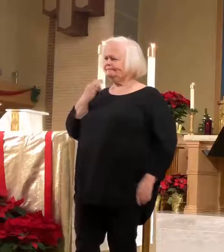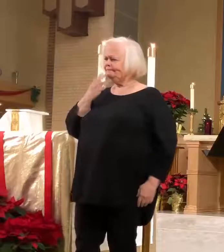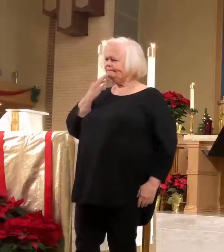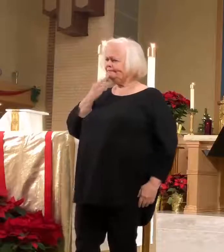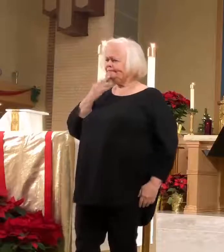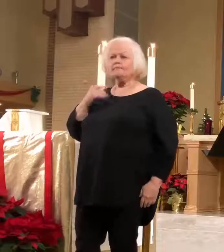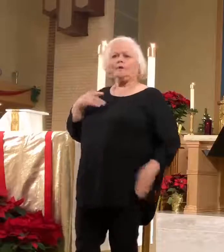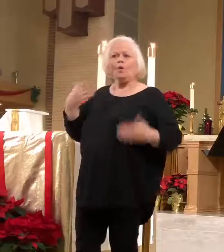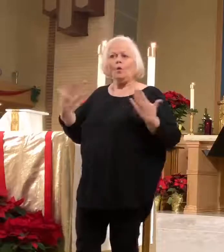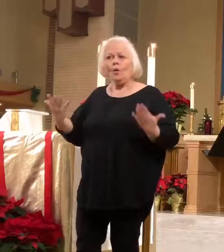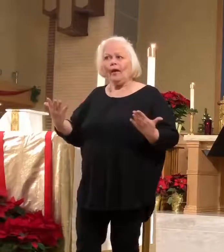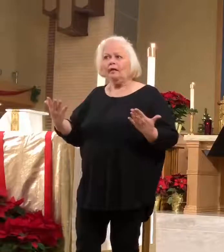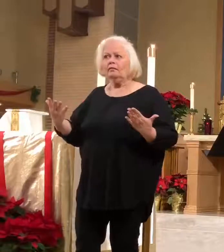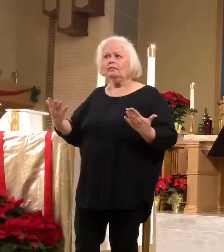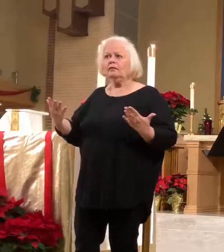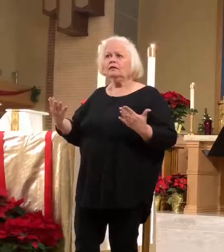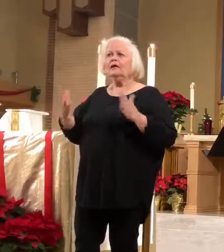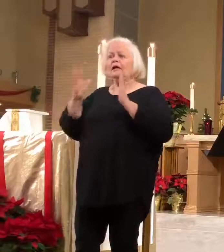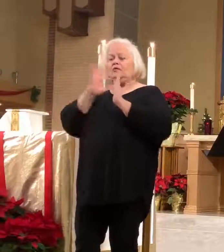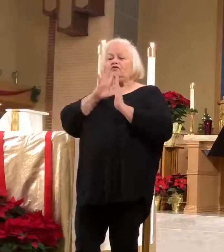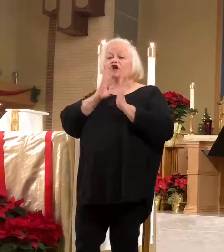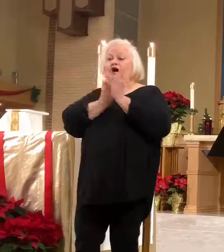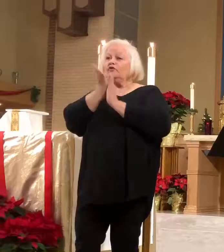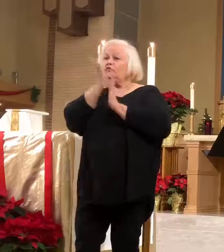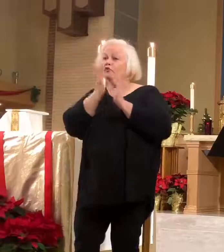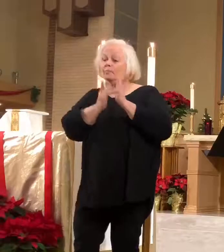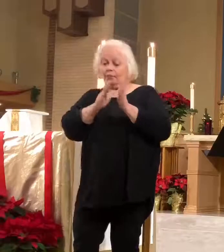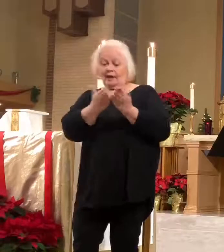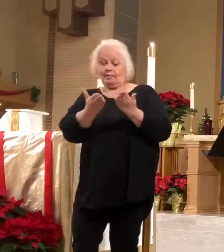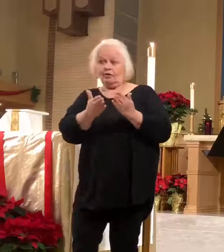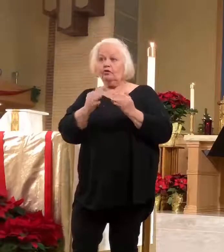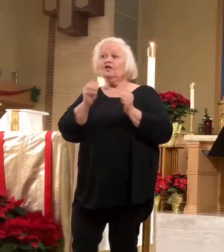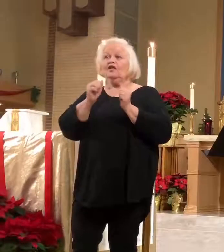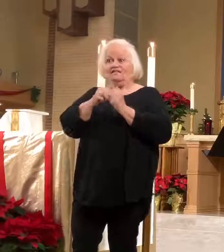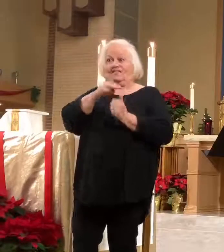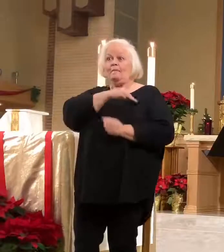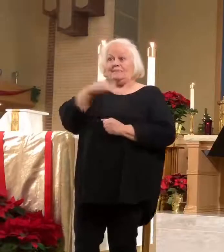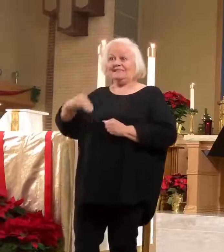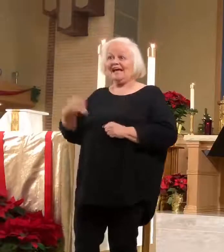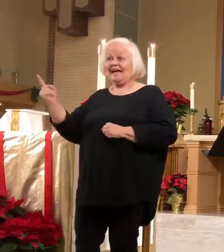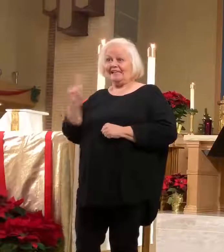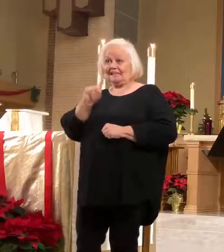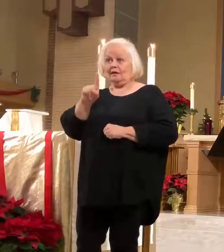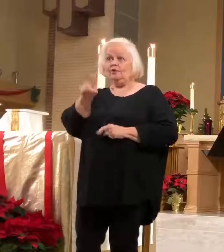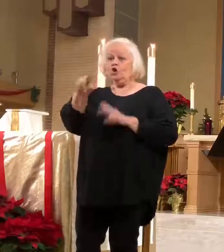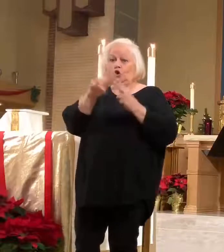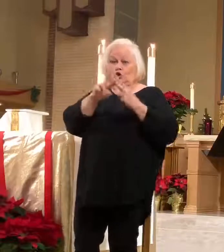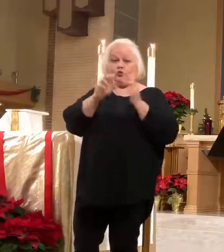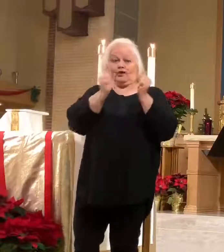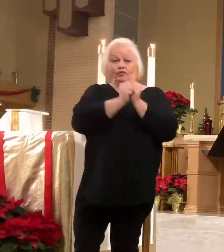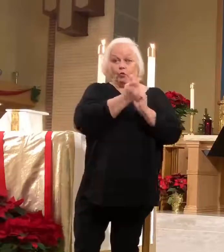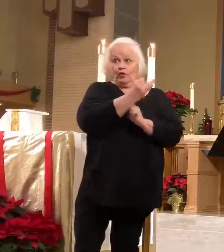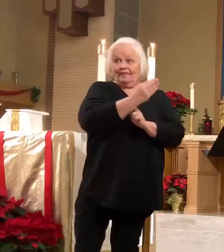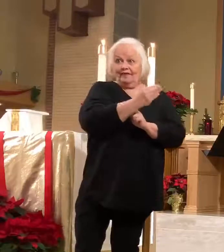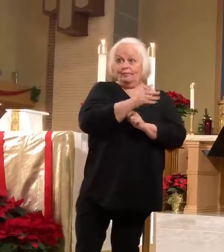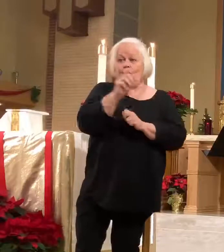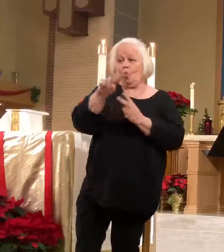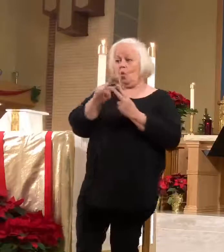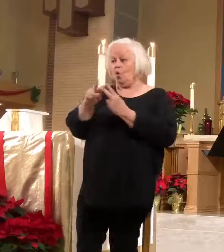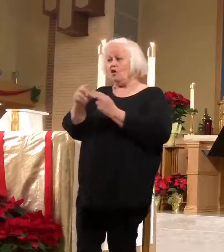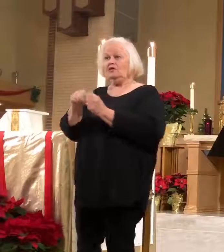Well, biblically speaking, if the Messiah is coming, you're either with him or you're without him. You're